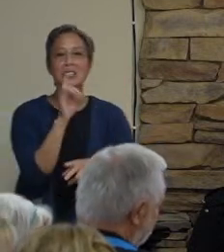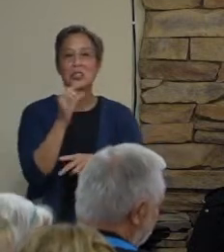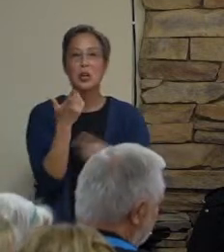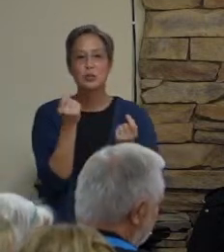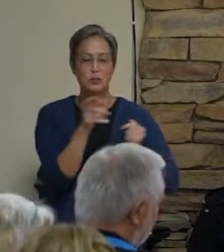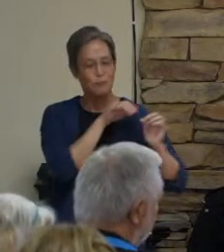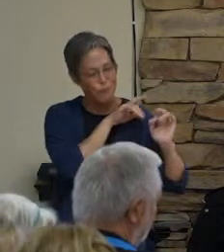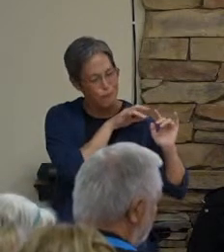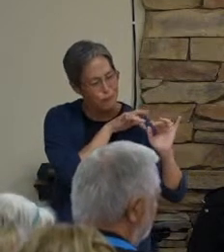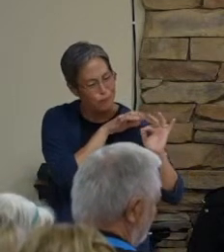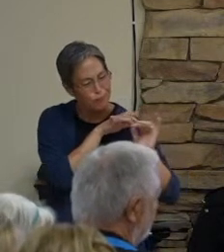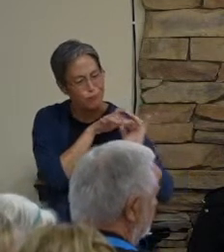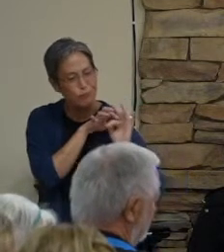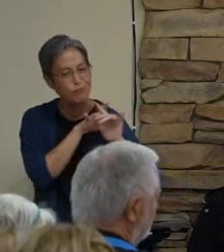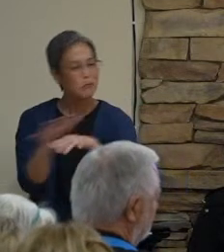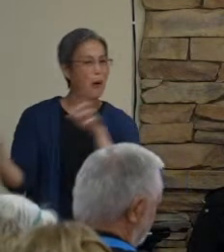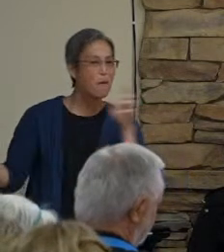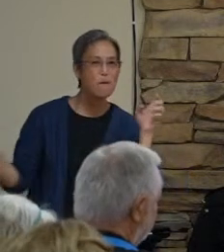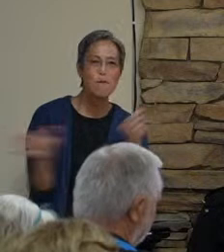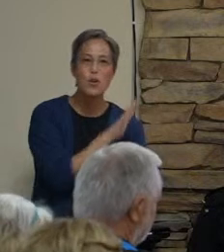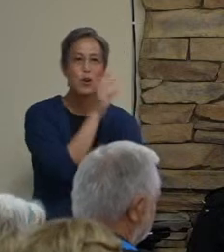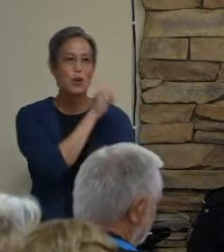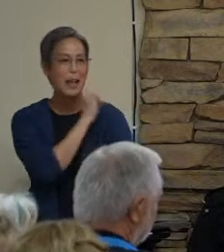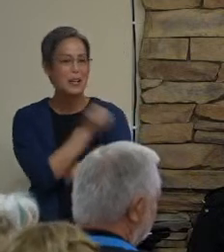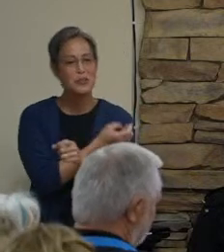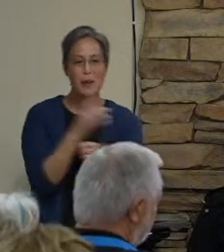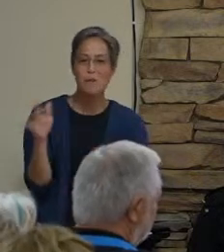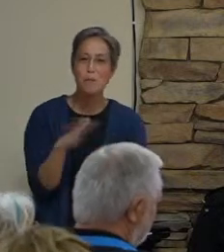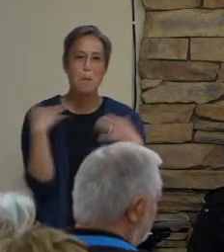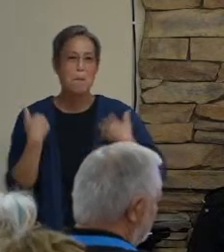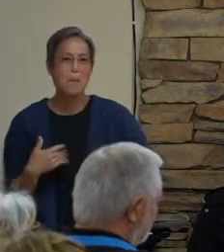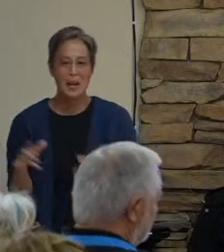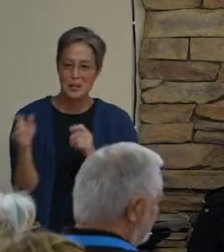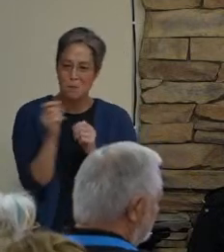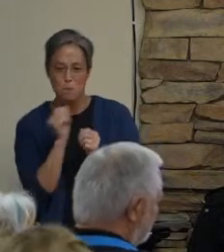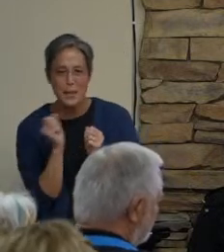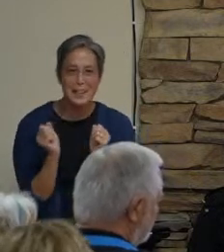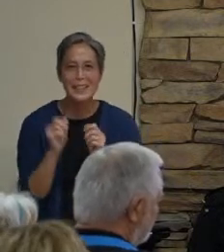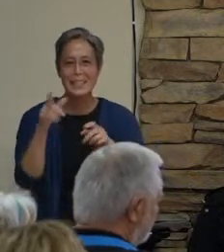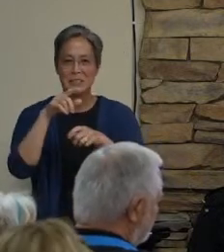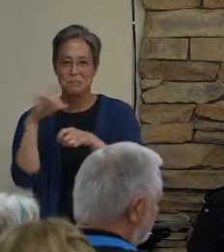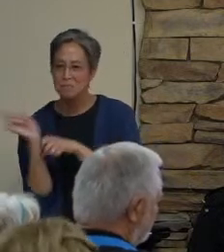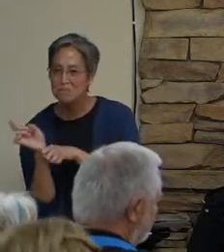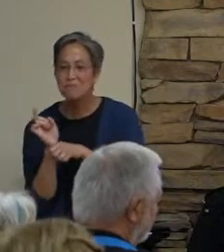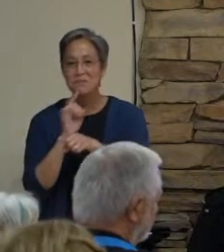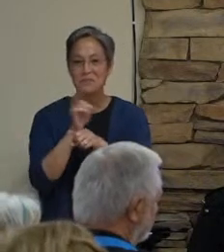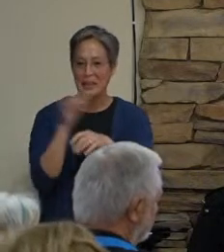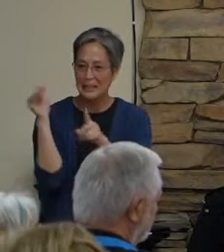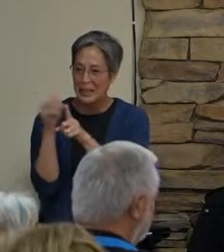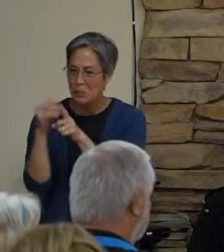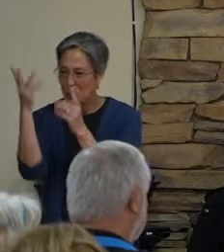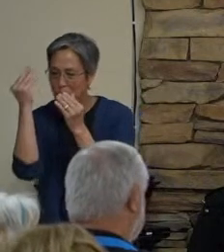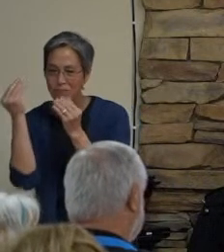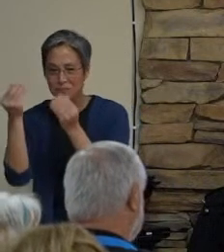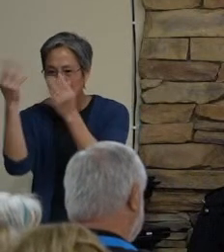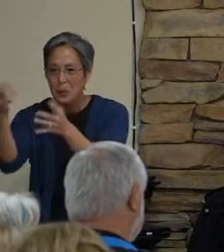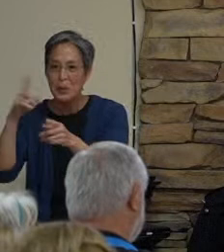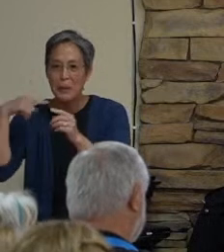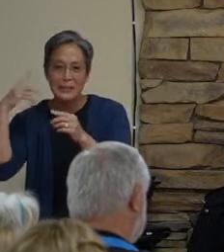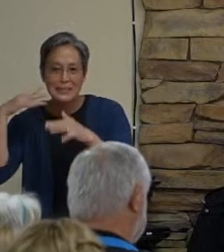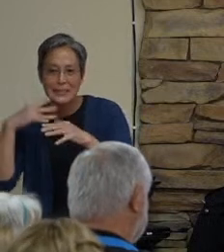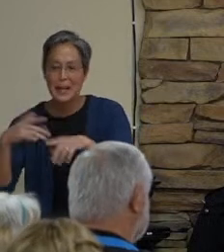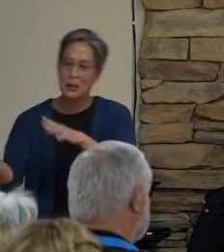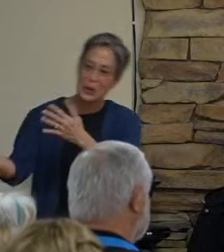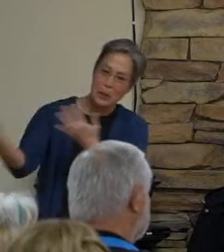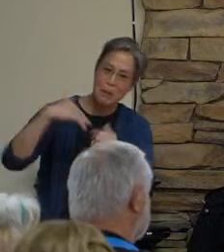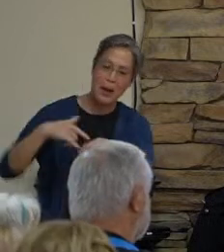full force. Full body wiggles, alerting their handlers to the sound, taking them to the source of the